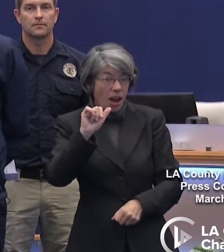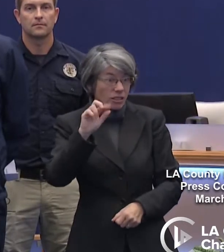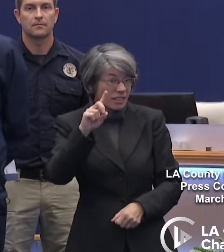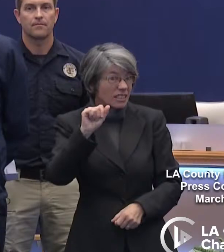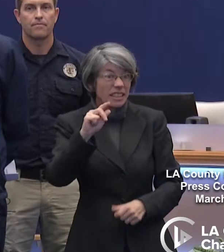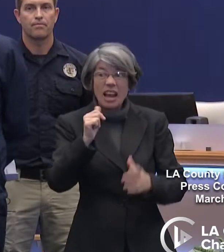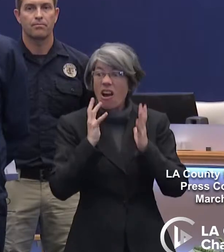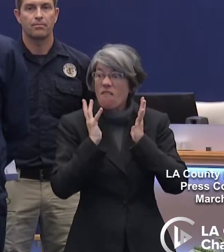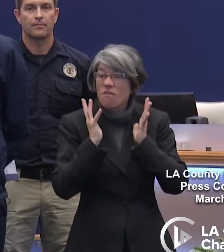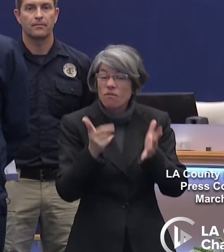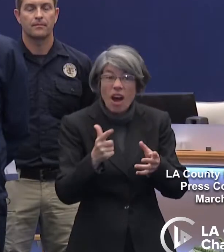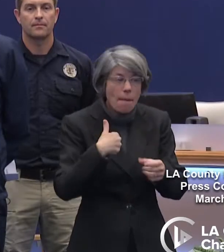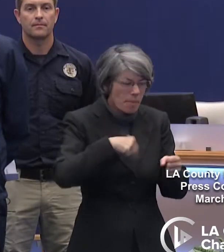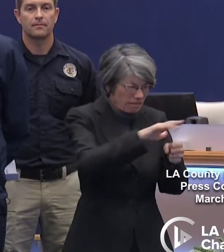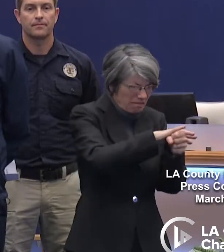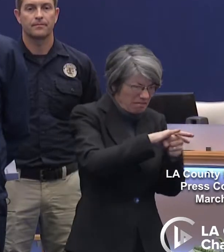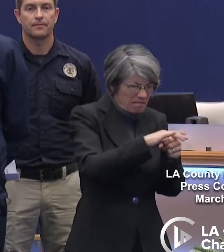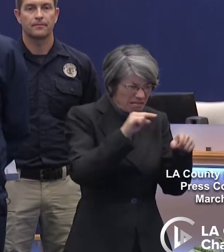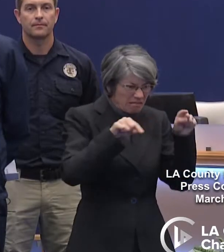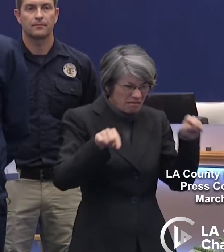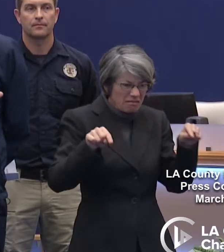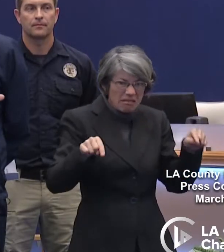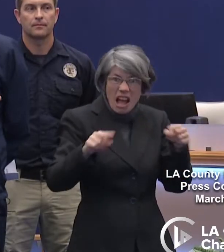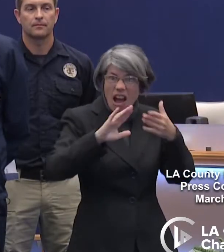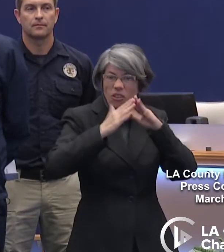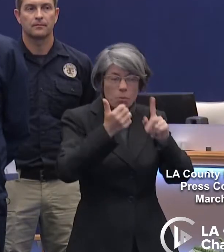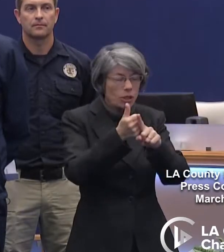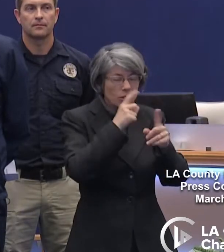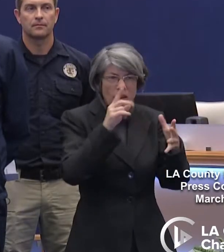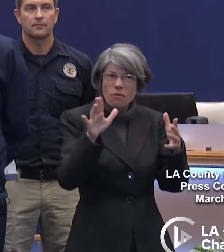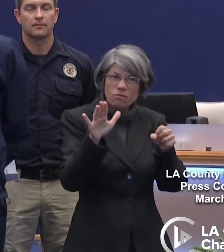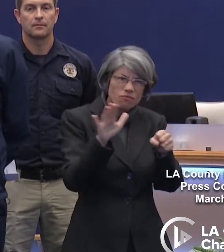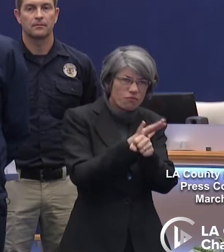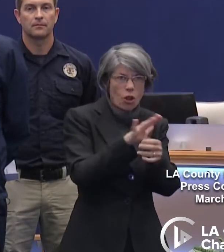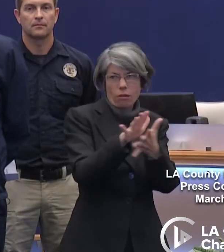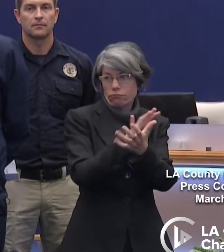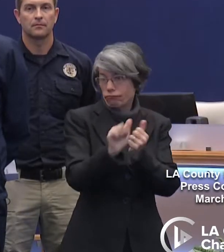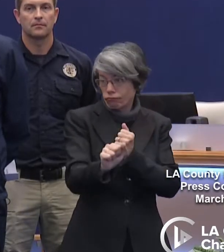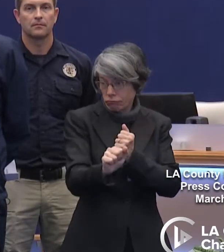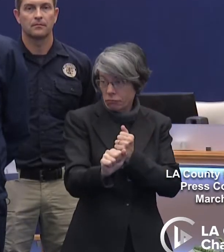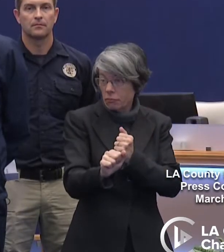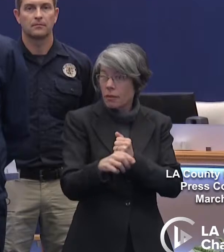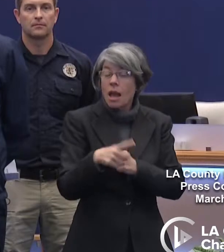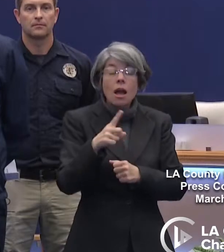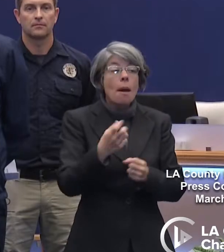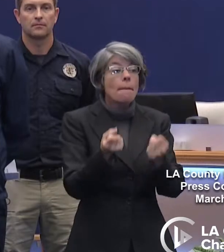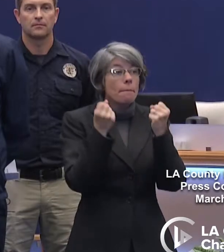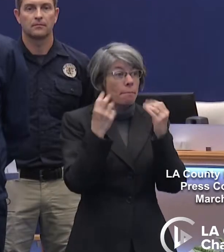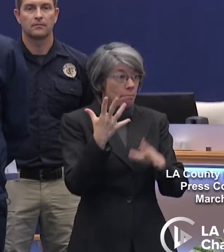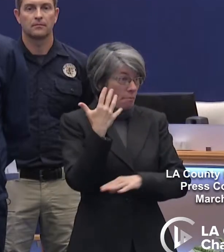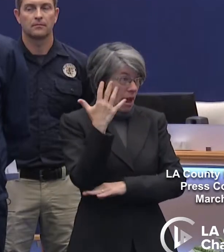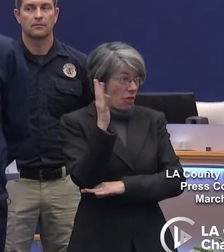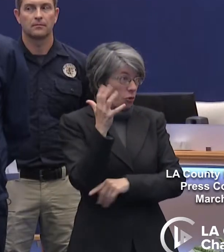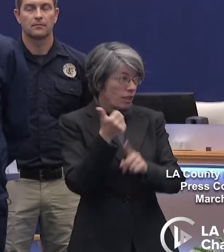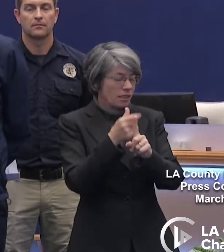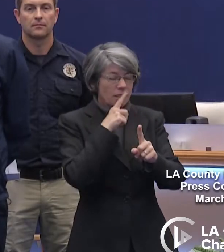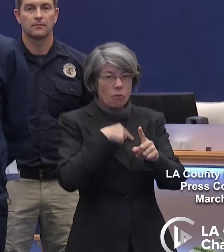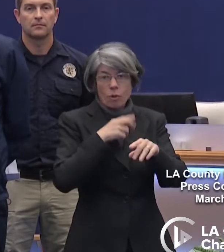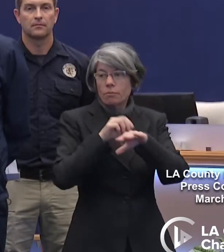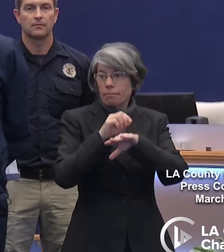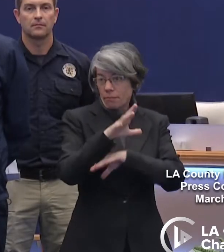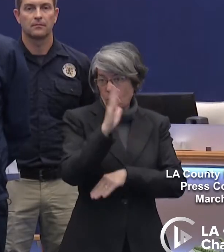some cases by pockets of communities that were devastated, in which case most of the trees will be